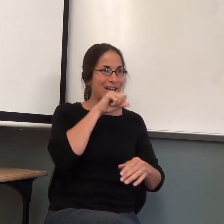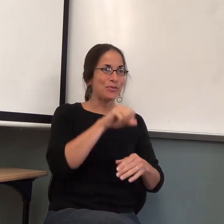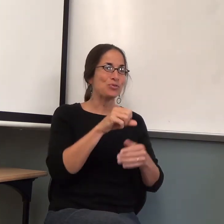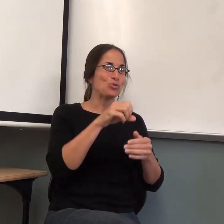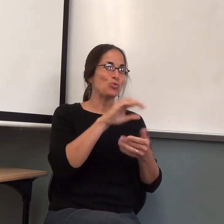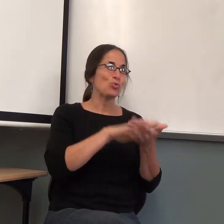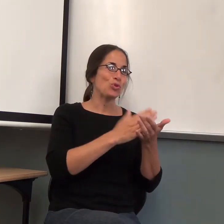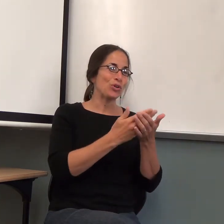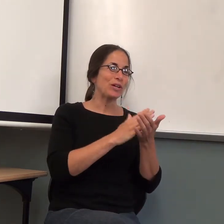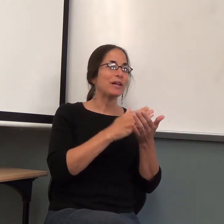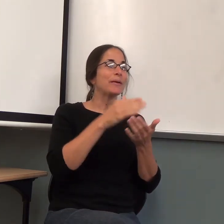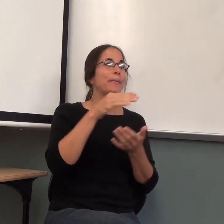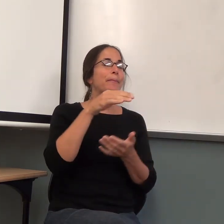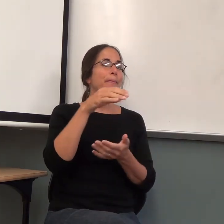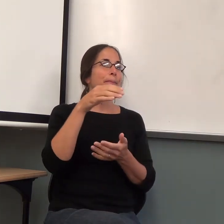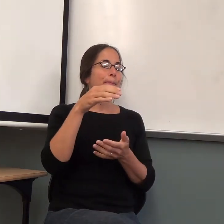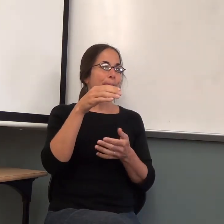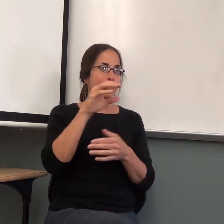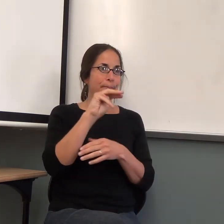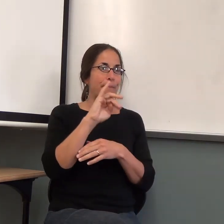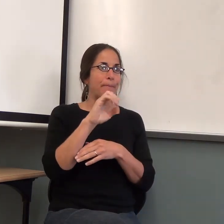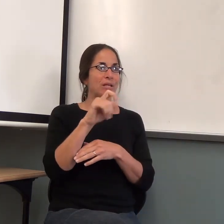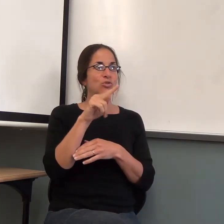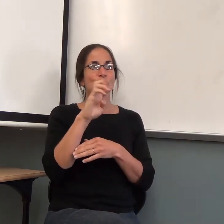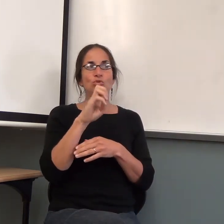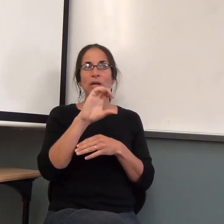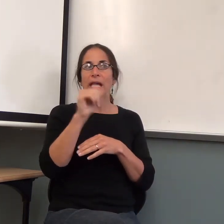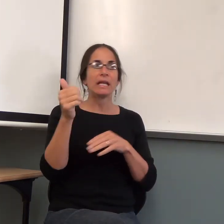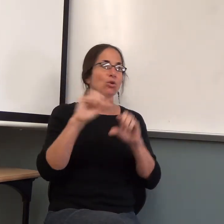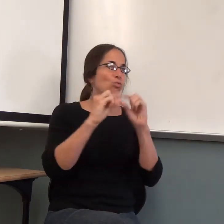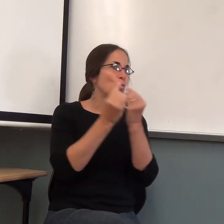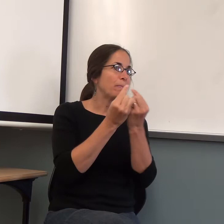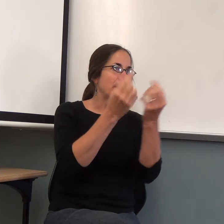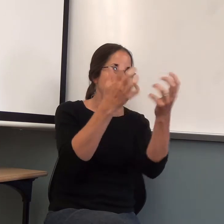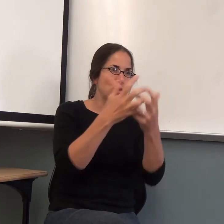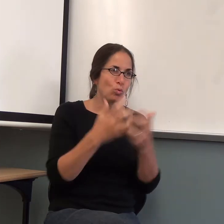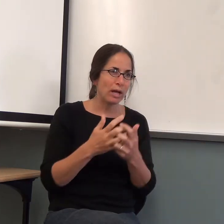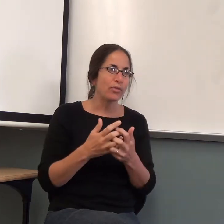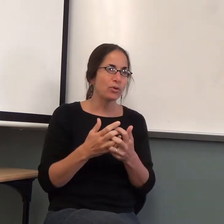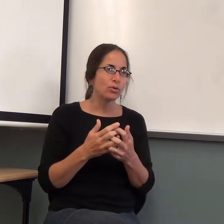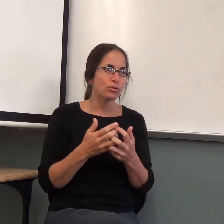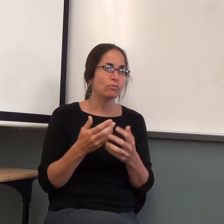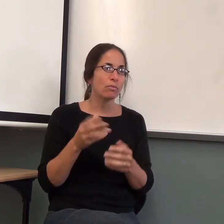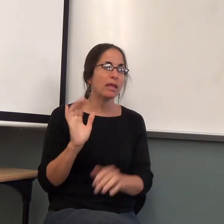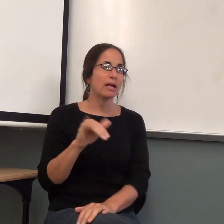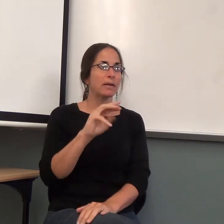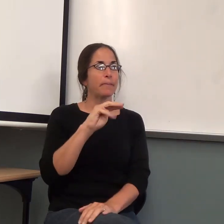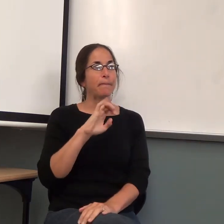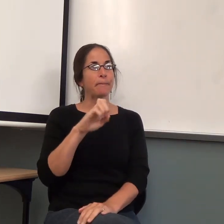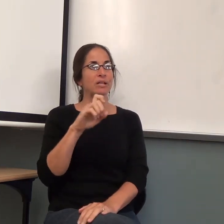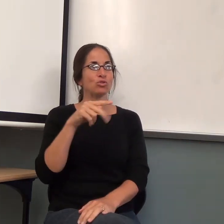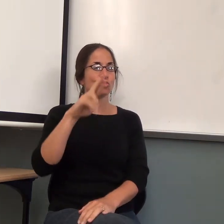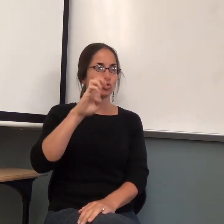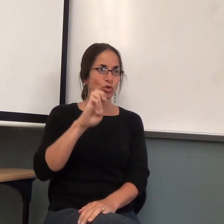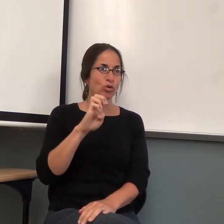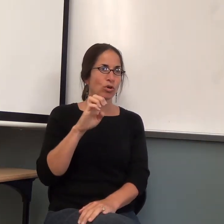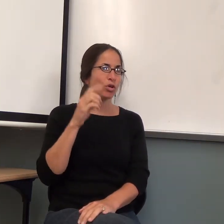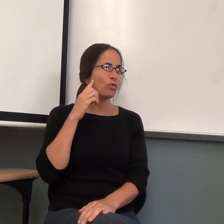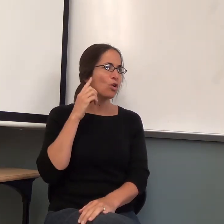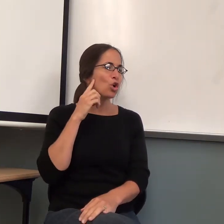are. But mixtures can be anything, right? Any grouping put together, right? Good. You guys ever heard the slang term, get into the